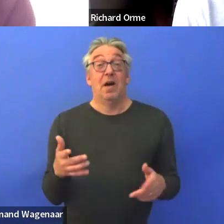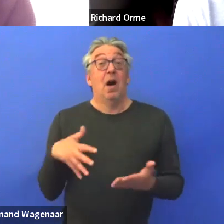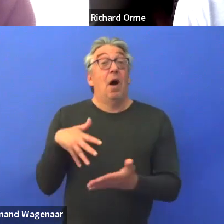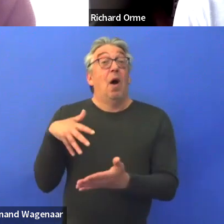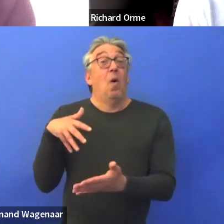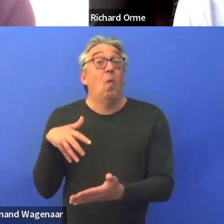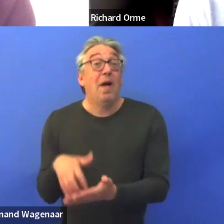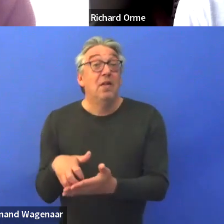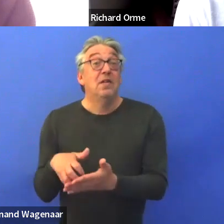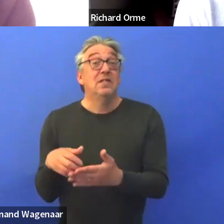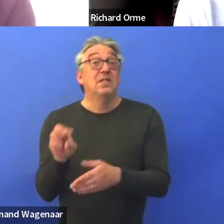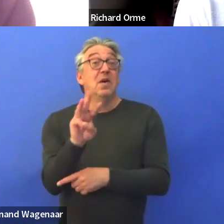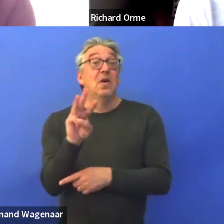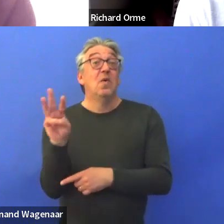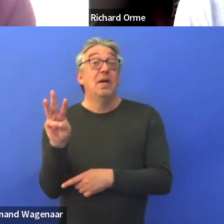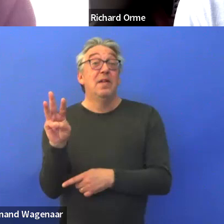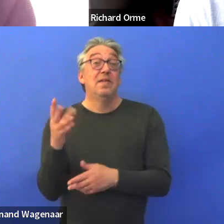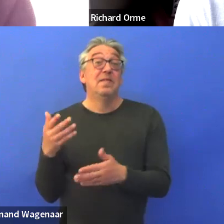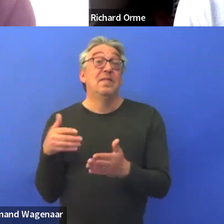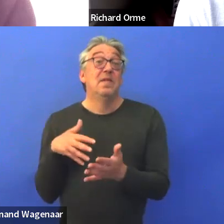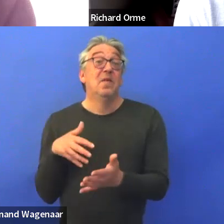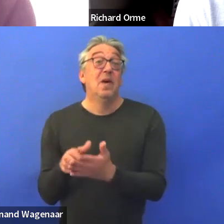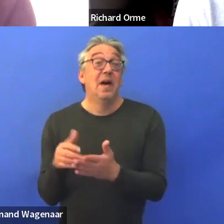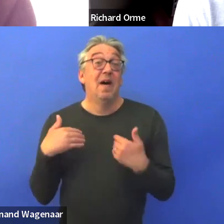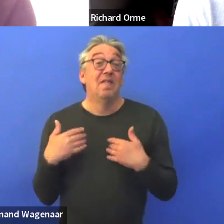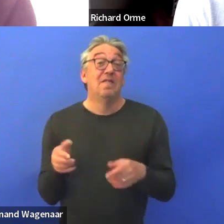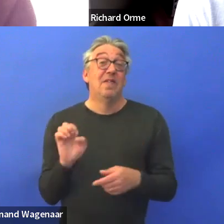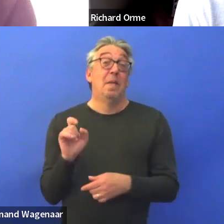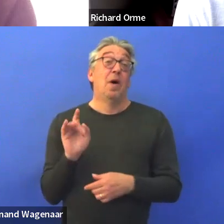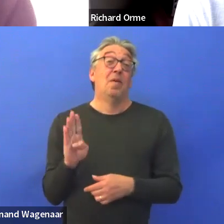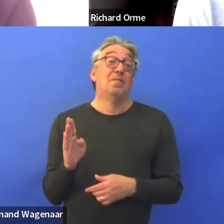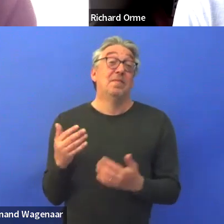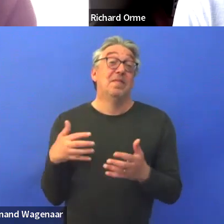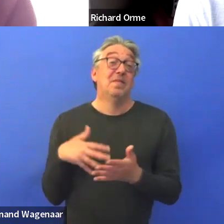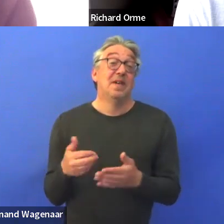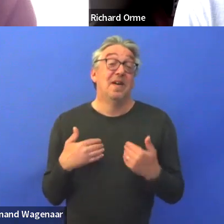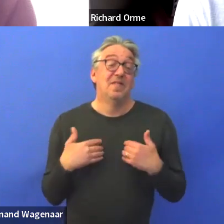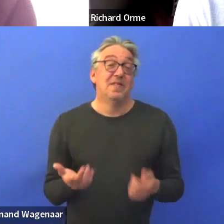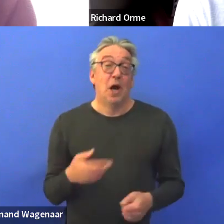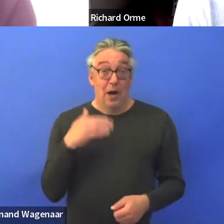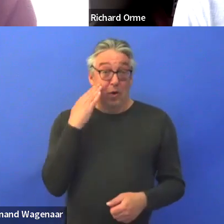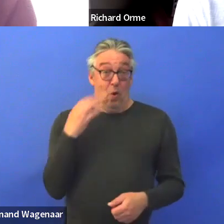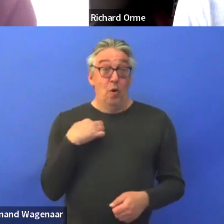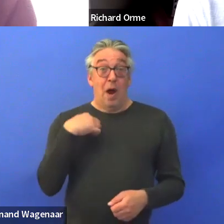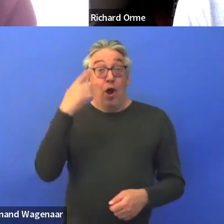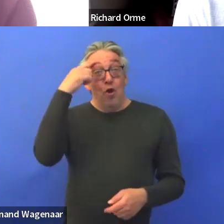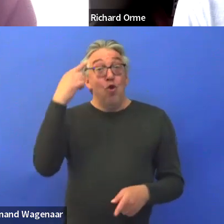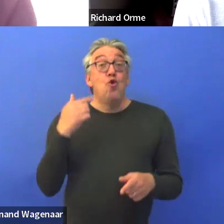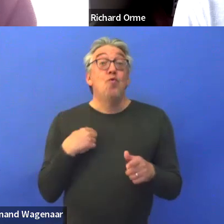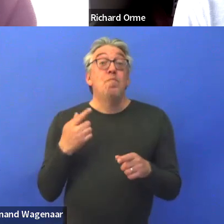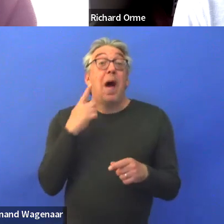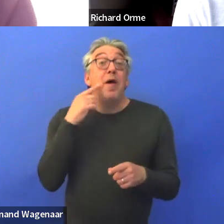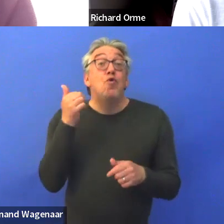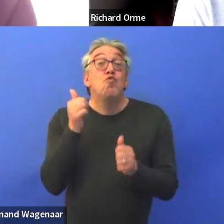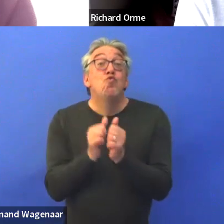So these abbreviations that may be read out. So there's one, I know my brother's address, it